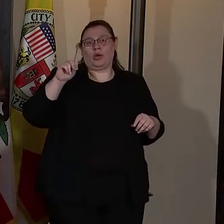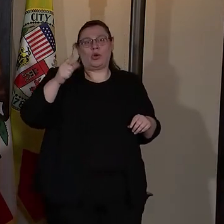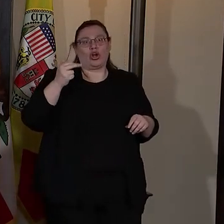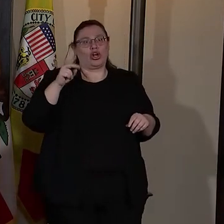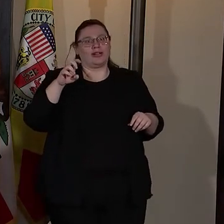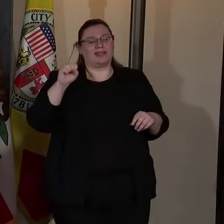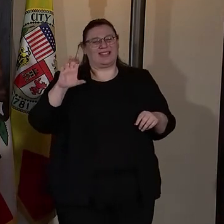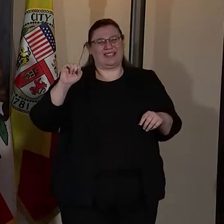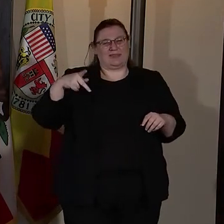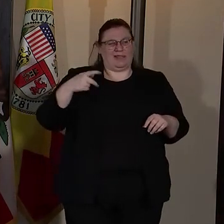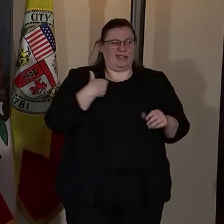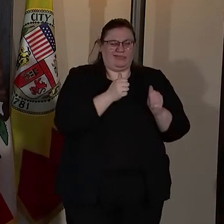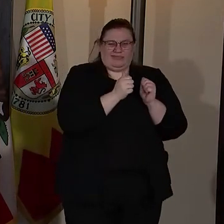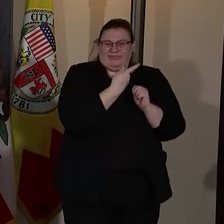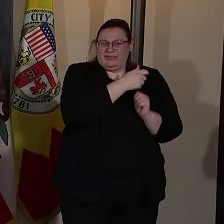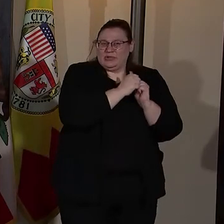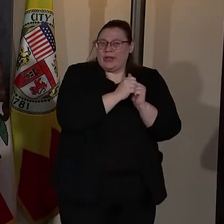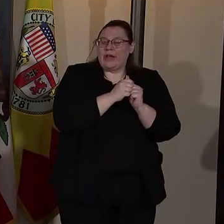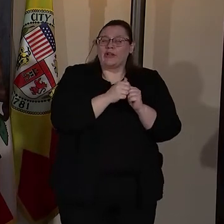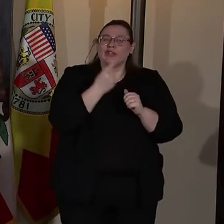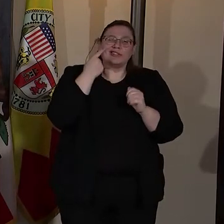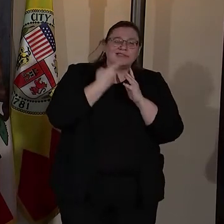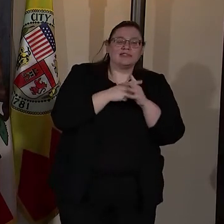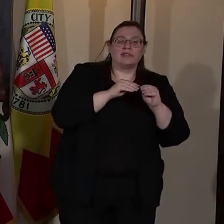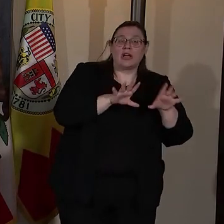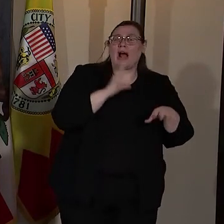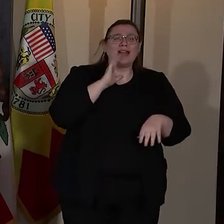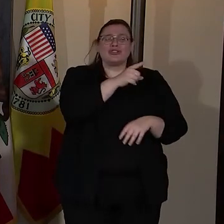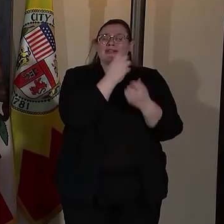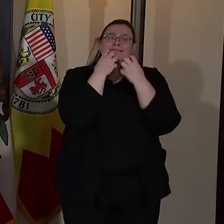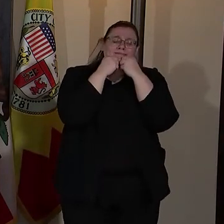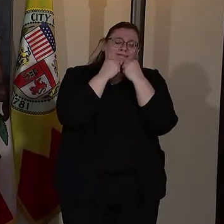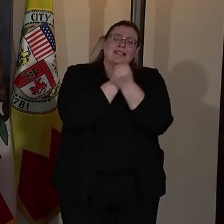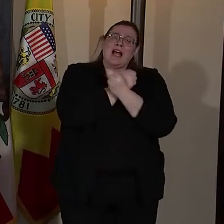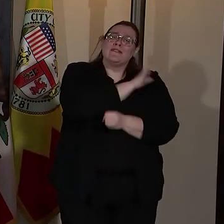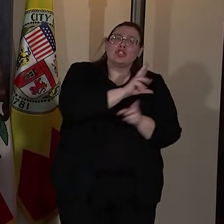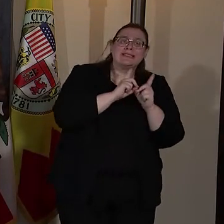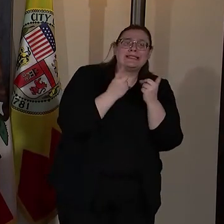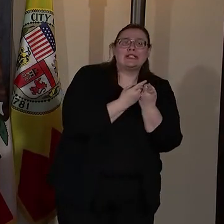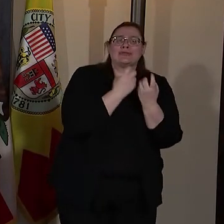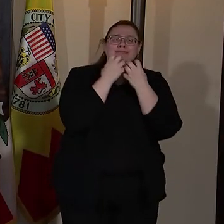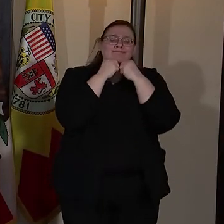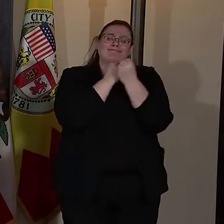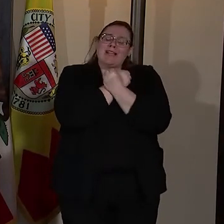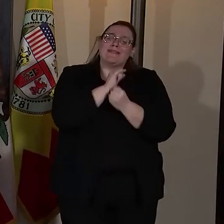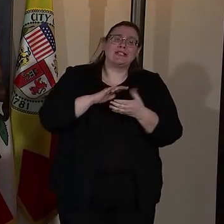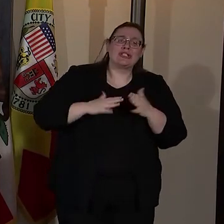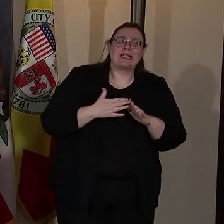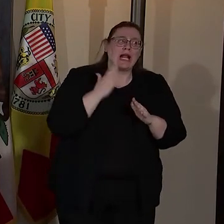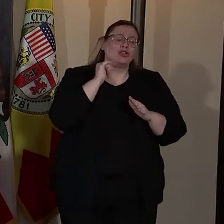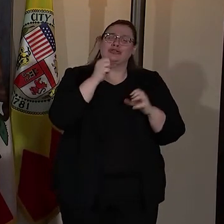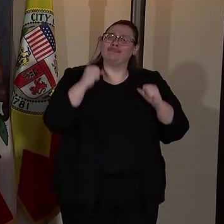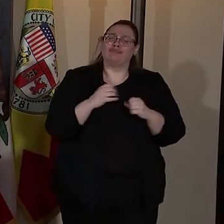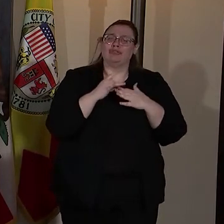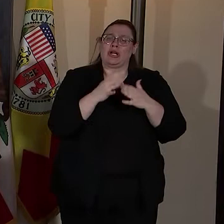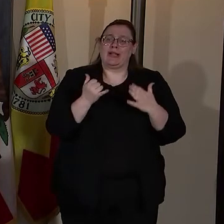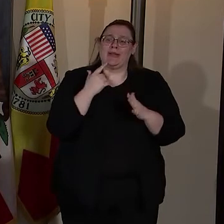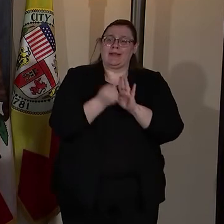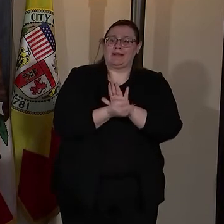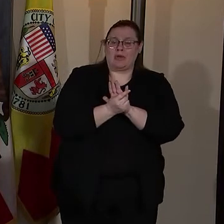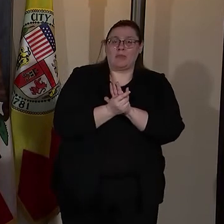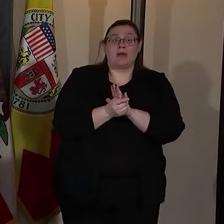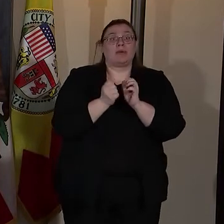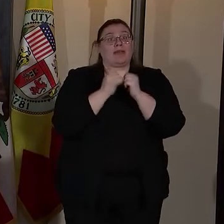I was with her as we rolled that out. I know how much she loves her district. I know how much she loves the city and I know what a strong leader she is in this moment that demands it.